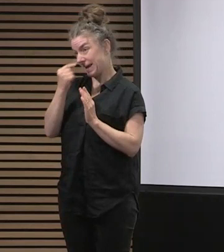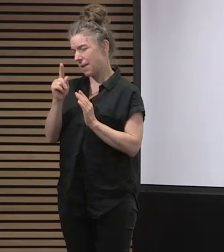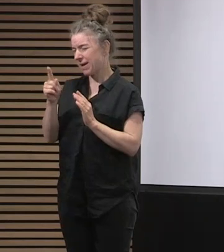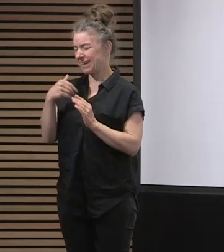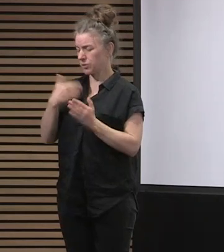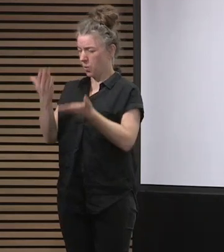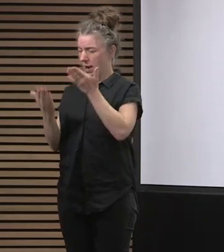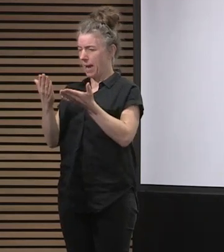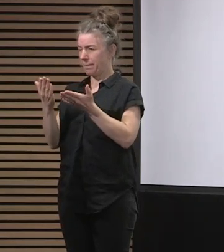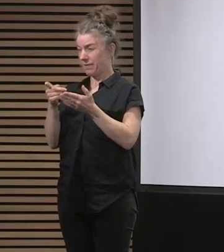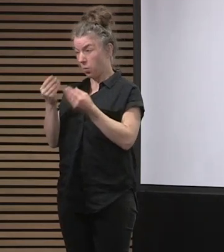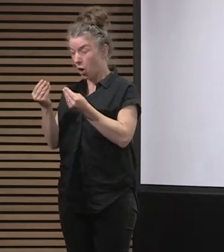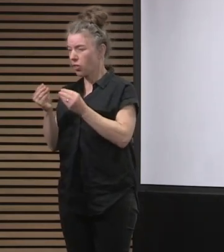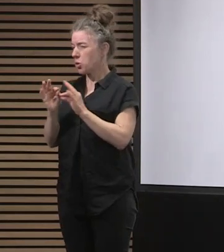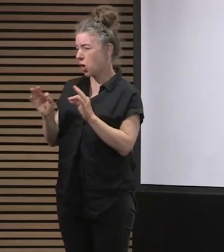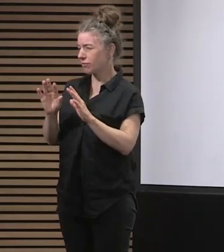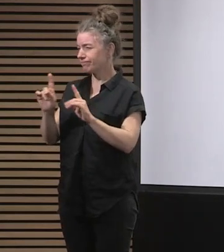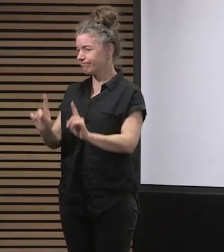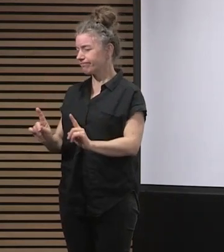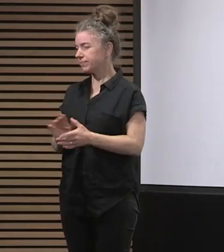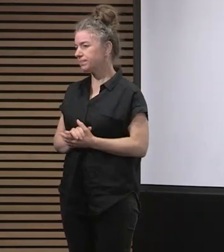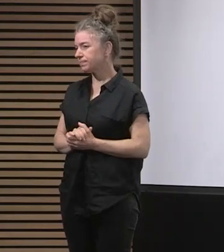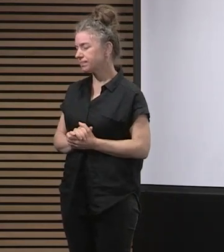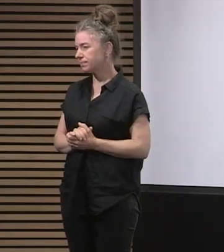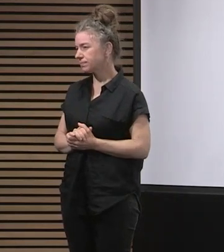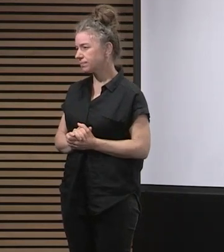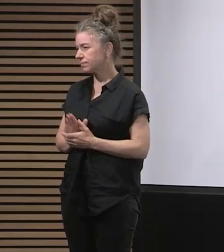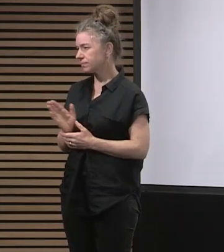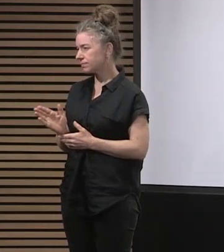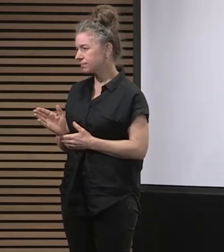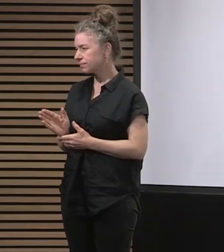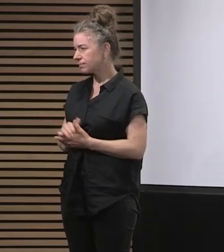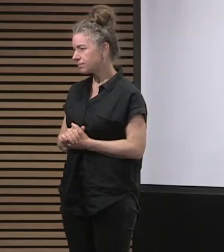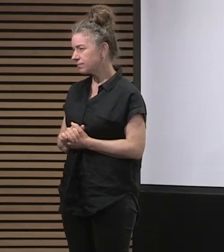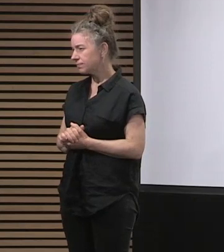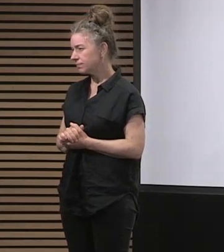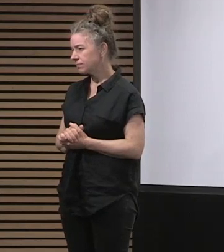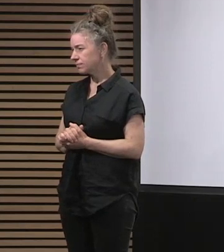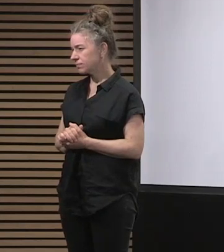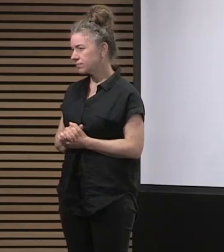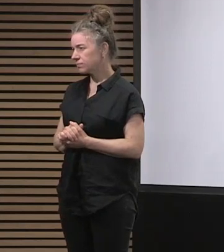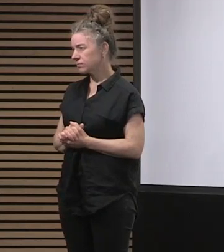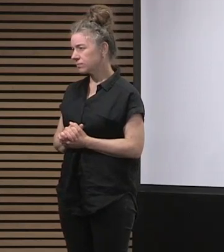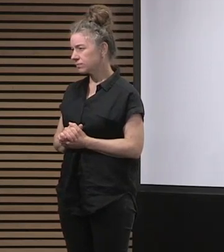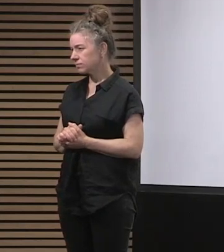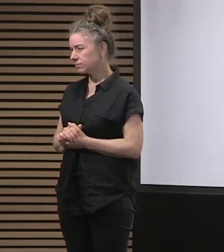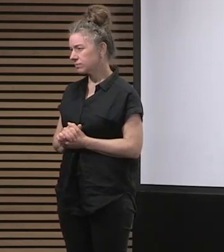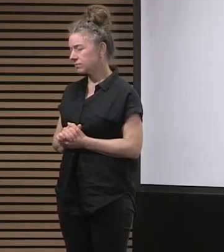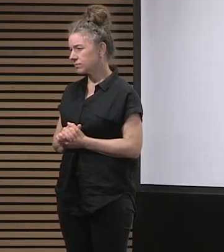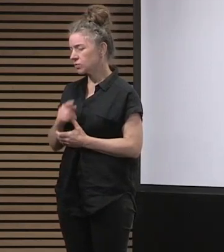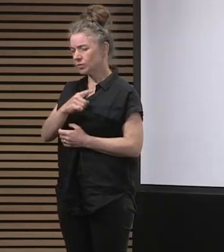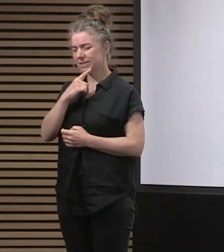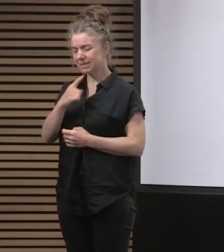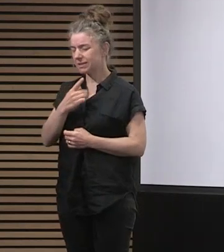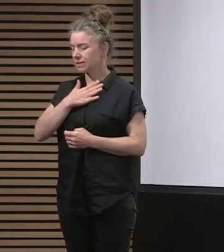might be of doing that. You've previously said that one of the sort of big focuses is making sure that COVID-19 is not transmitted within health institutions